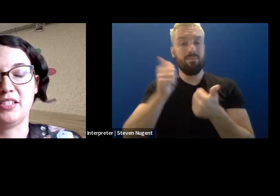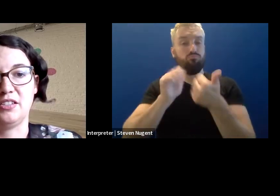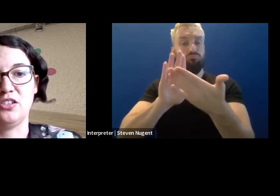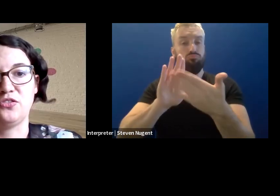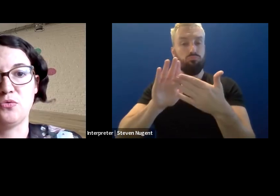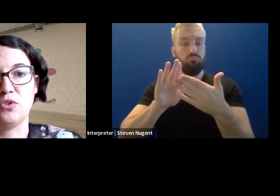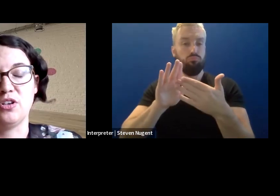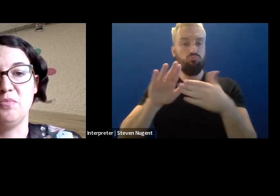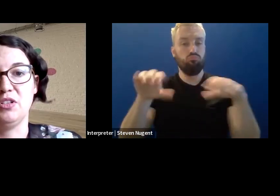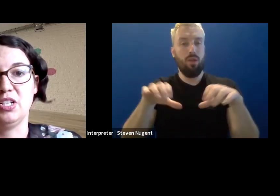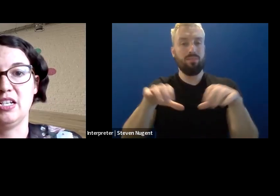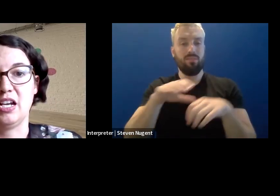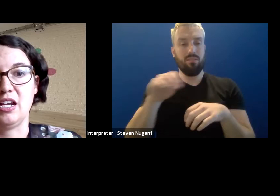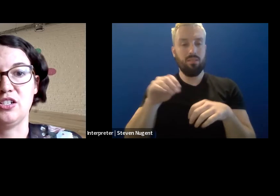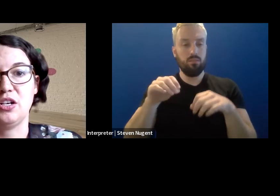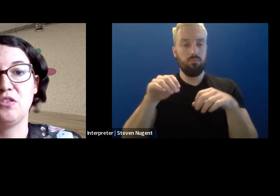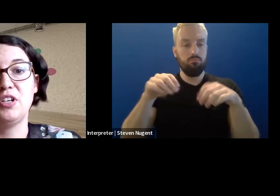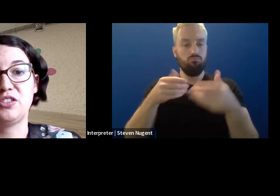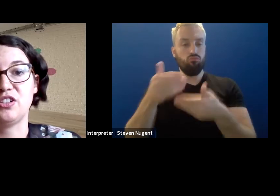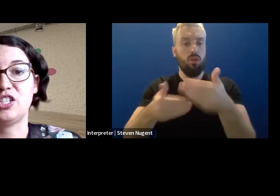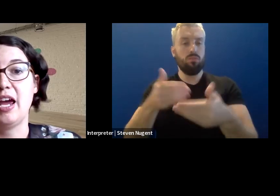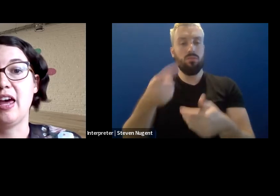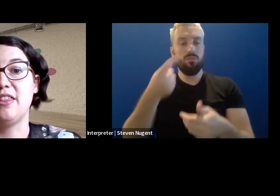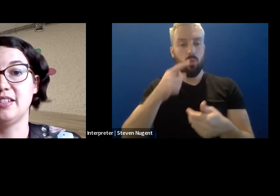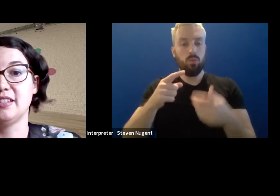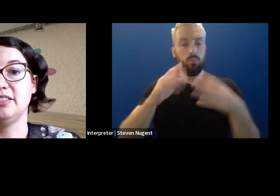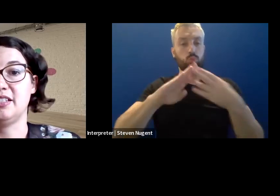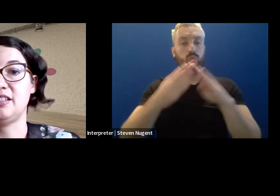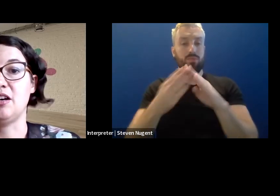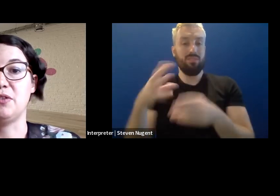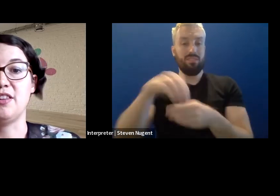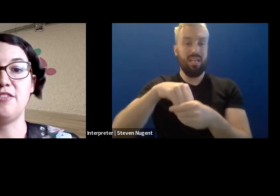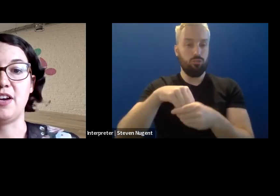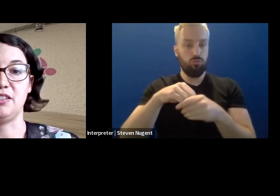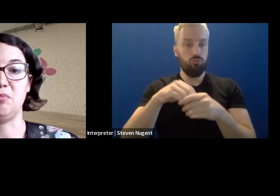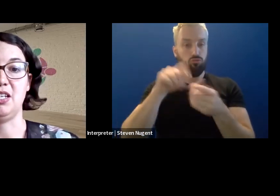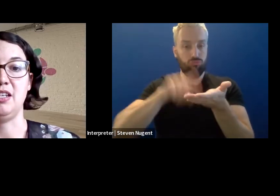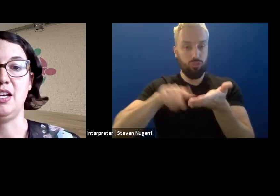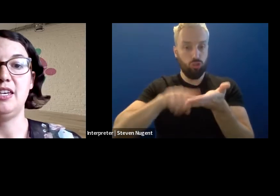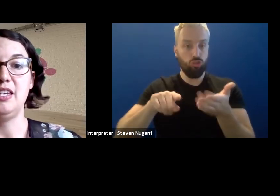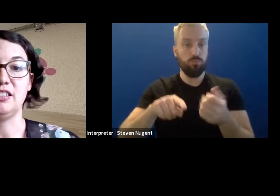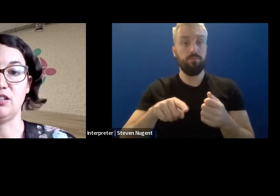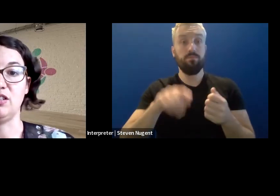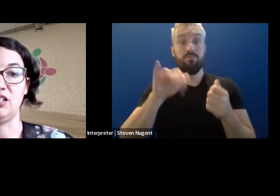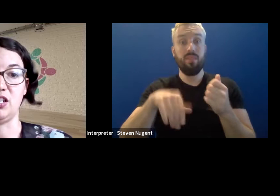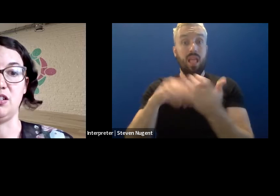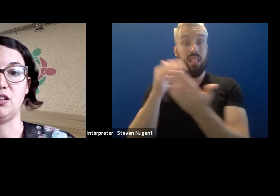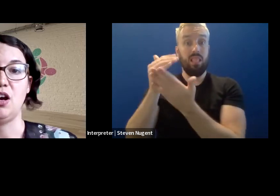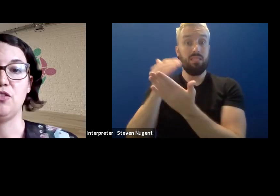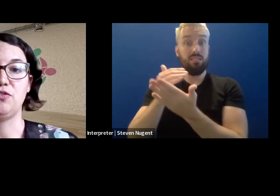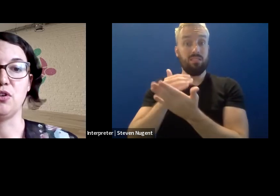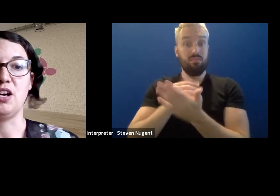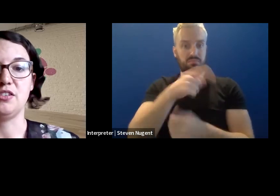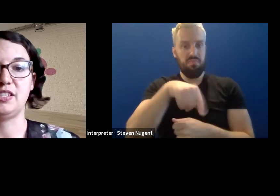fiscal processes for community engaged research. And this is a list of what they found to be key